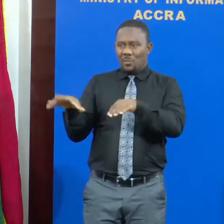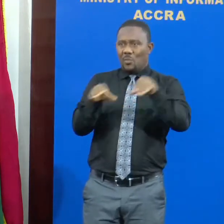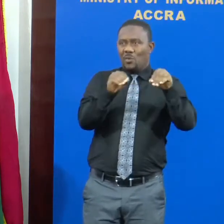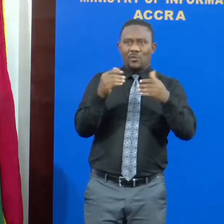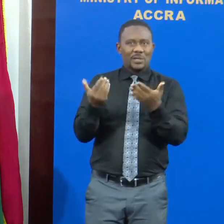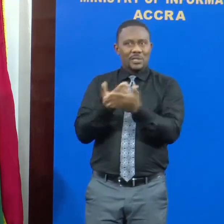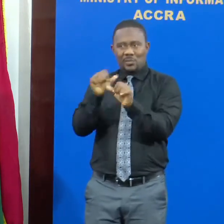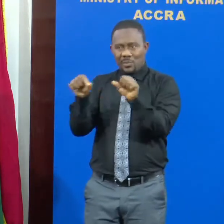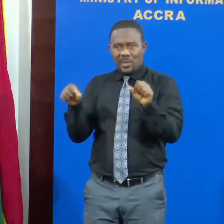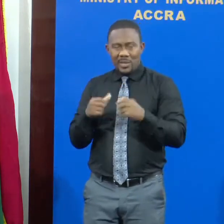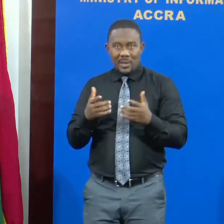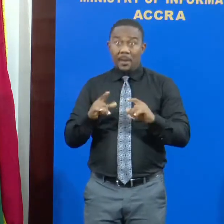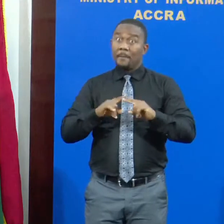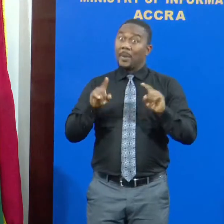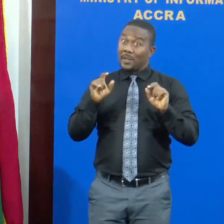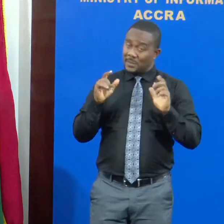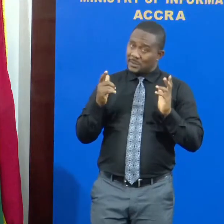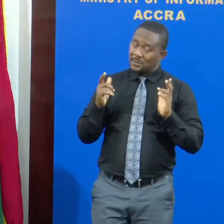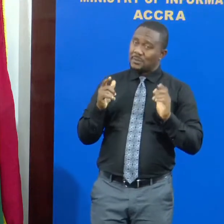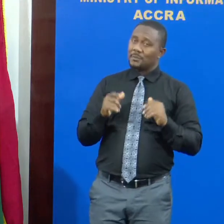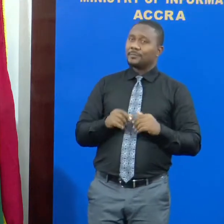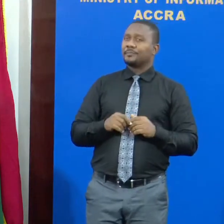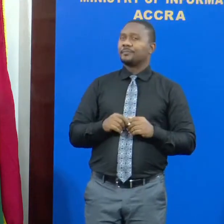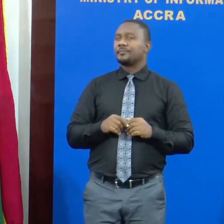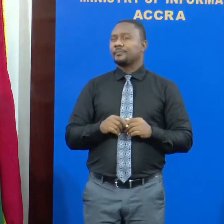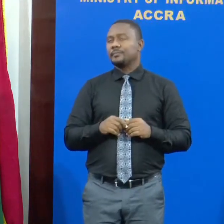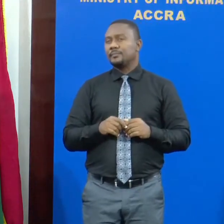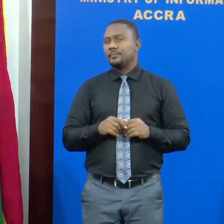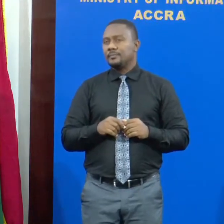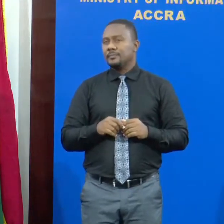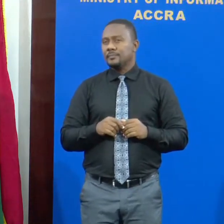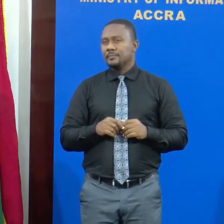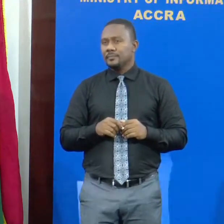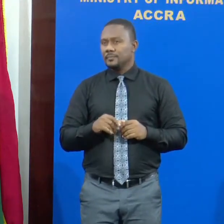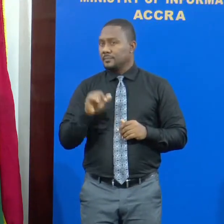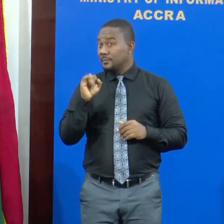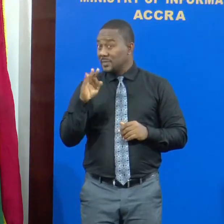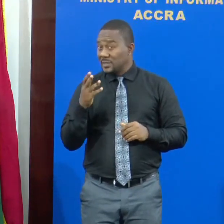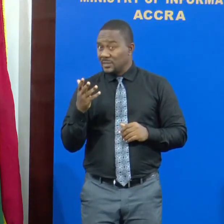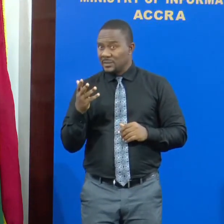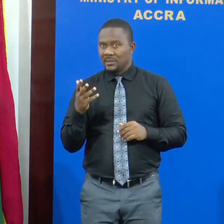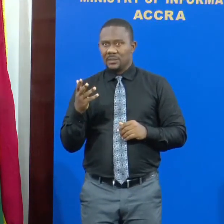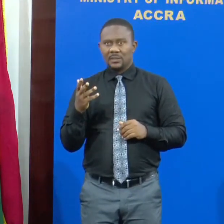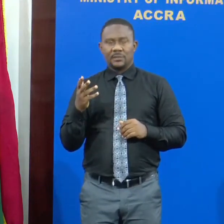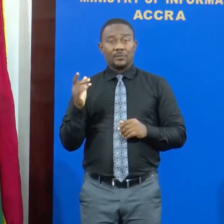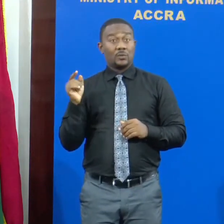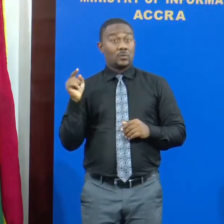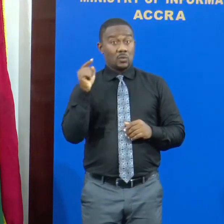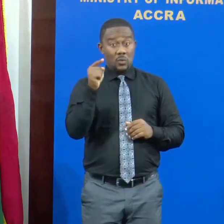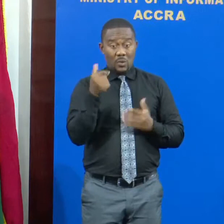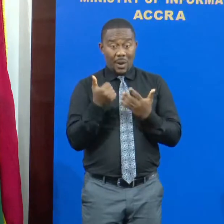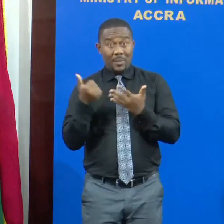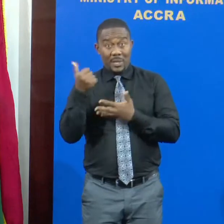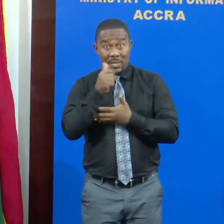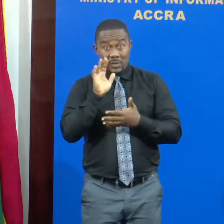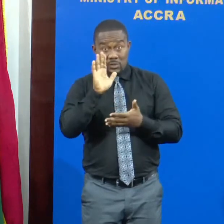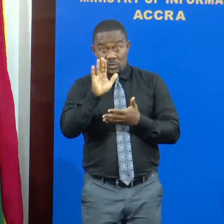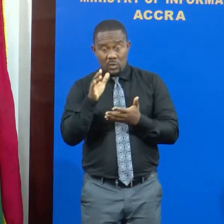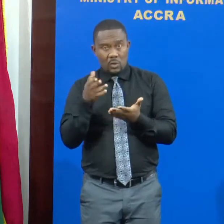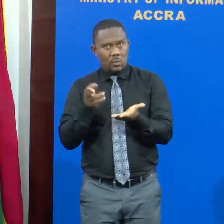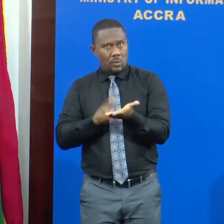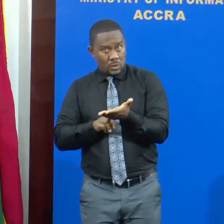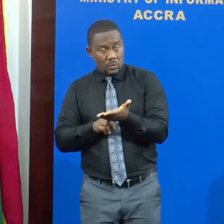thing. You can. But let me also use this opportunity to say that if you go and update your record, which you must